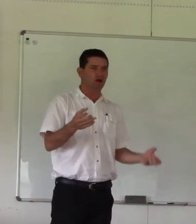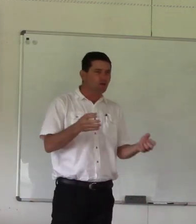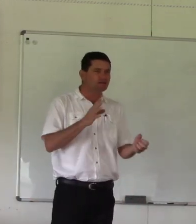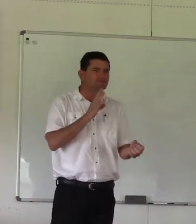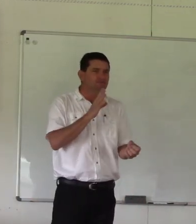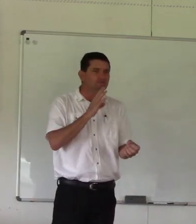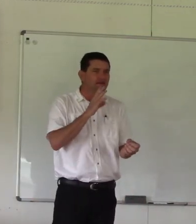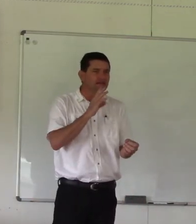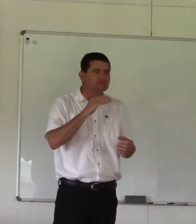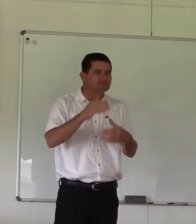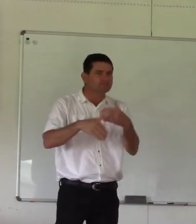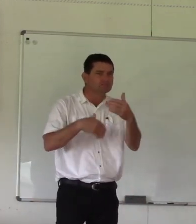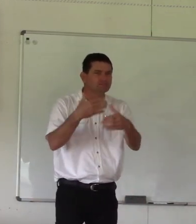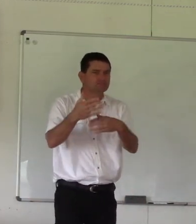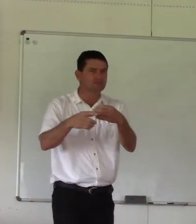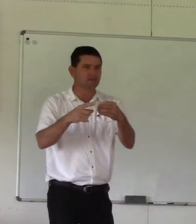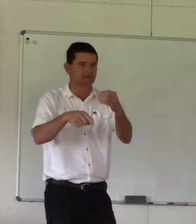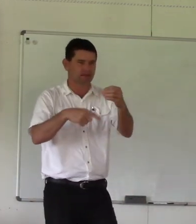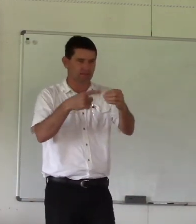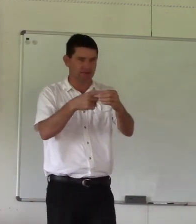want to speak about